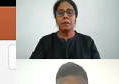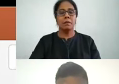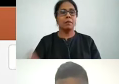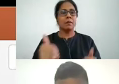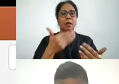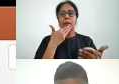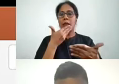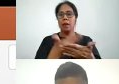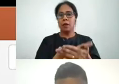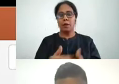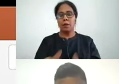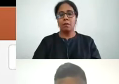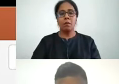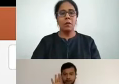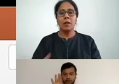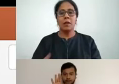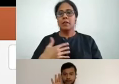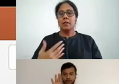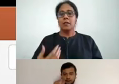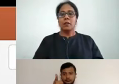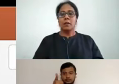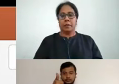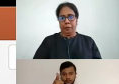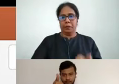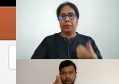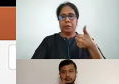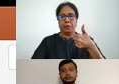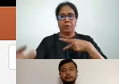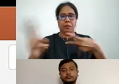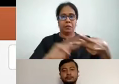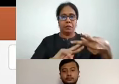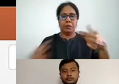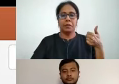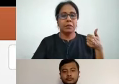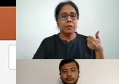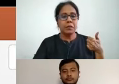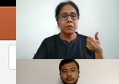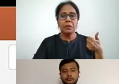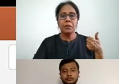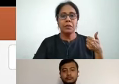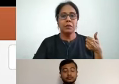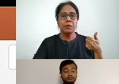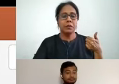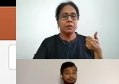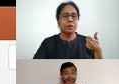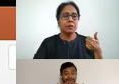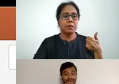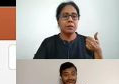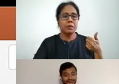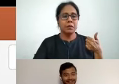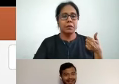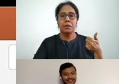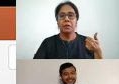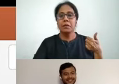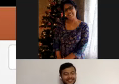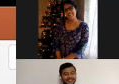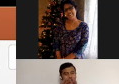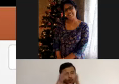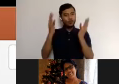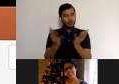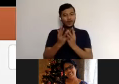it's truly an honor, especially to see that, you know, you were celebrating World Wi-Fi Day because it was about five years